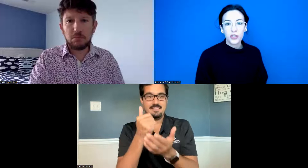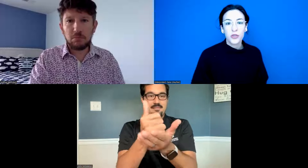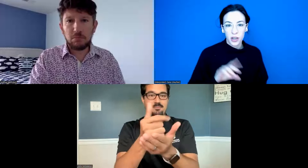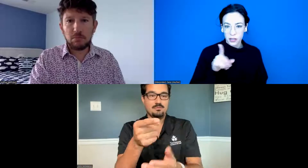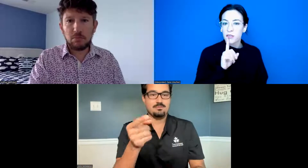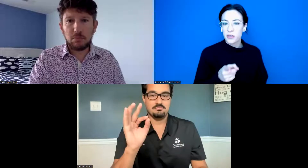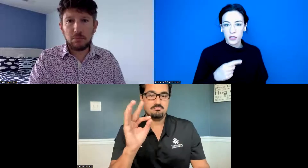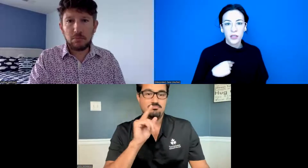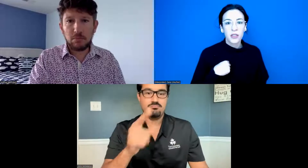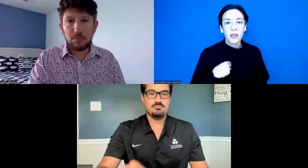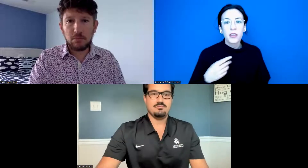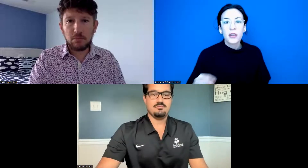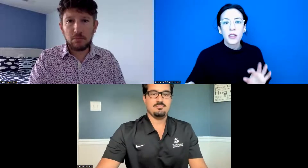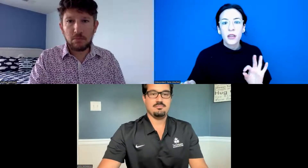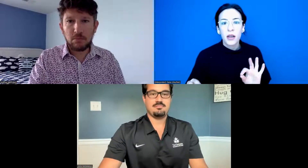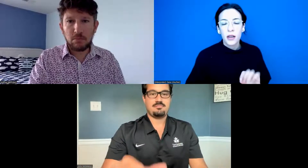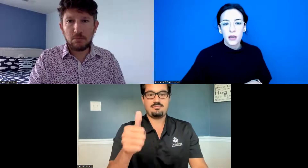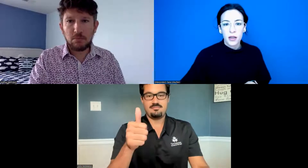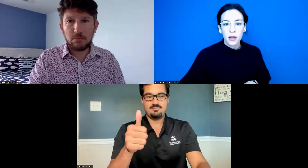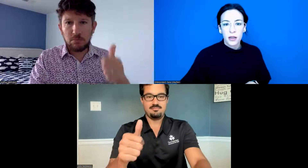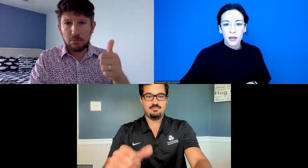John's saying sure.